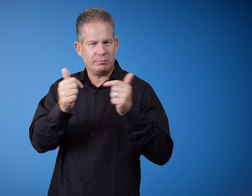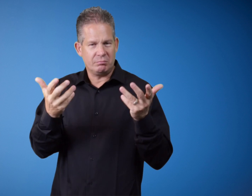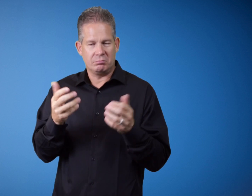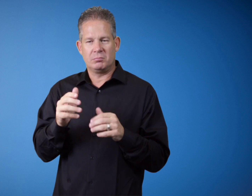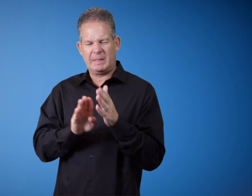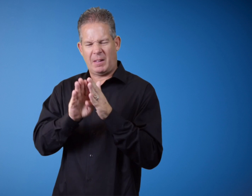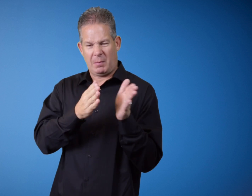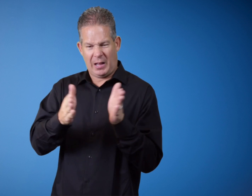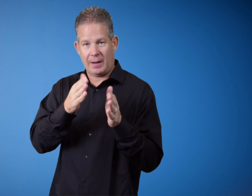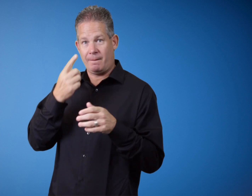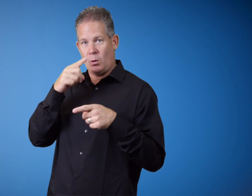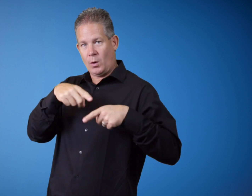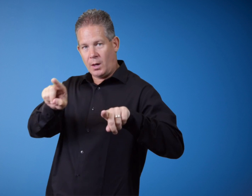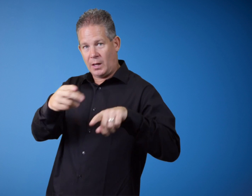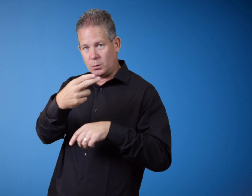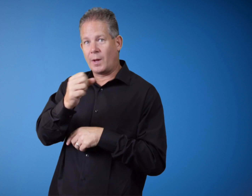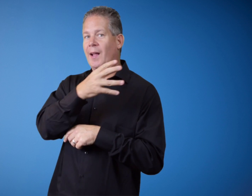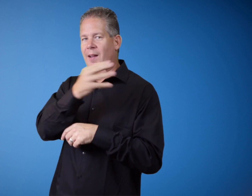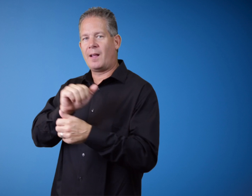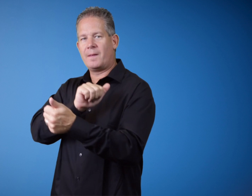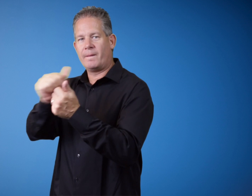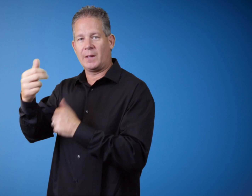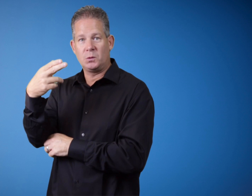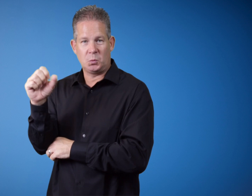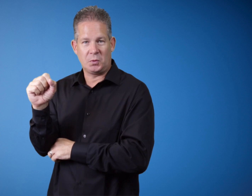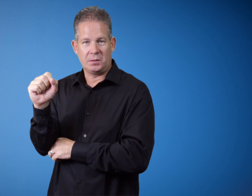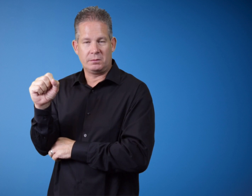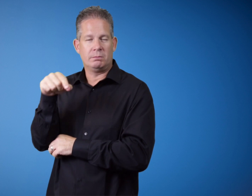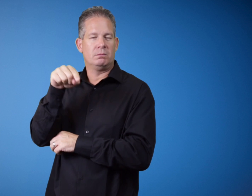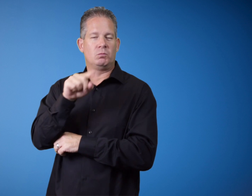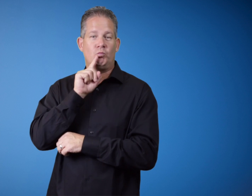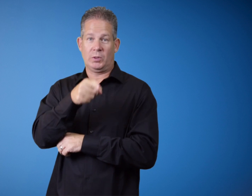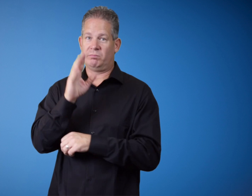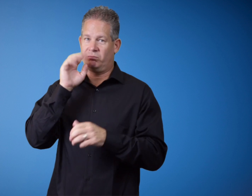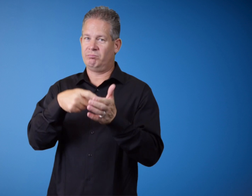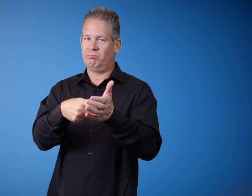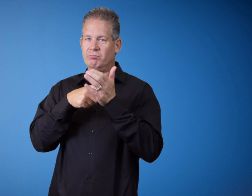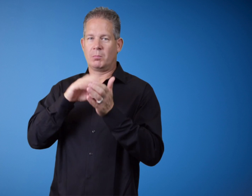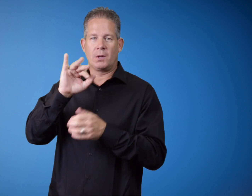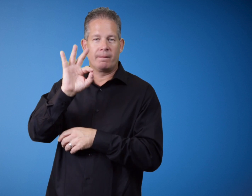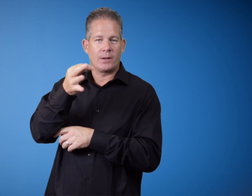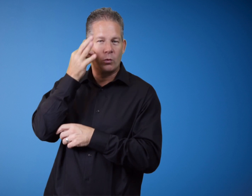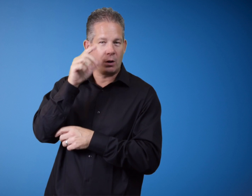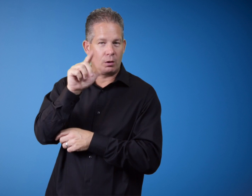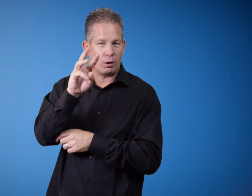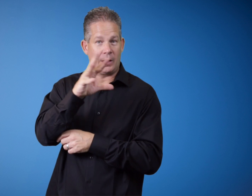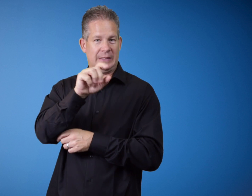they look at those different skills and interests to develop a plan for you both during high school and beyond. This is actually both